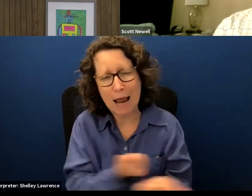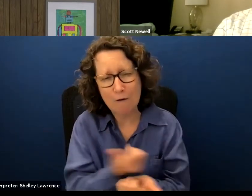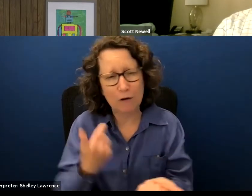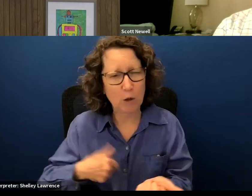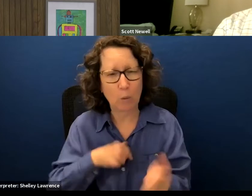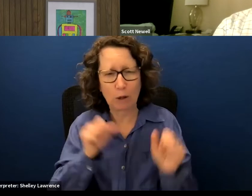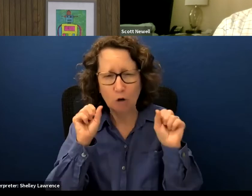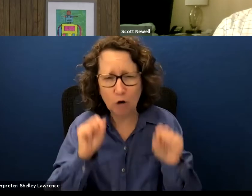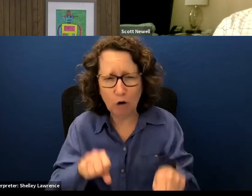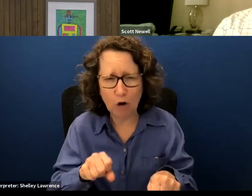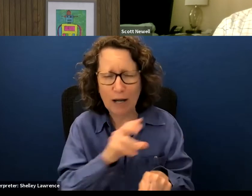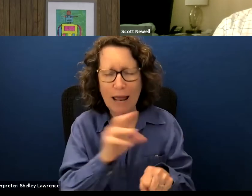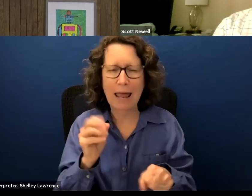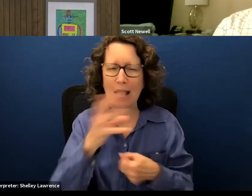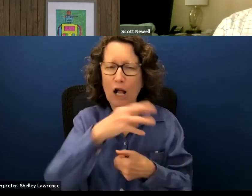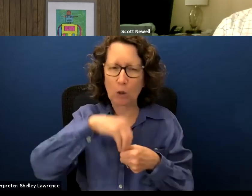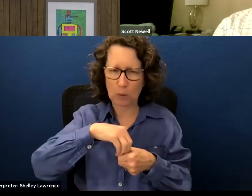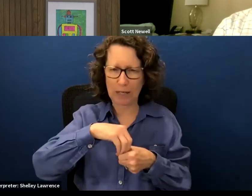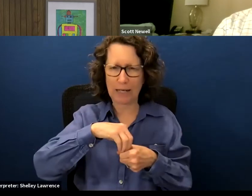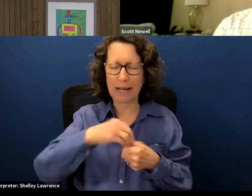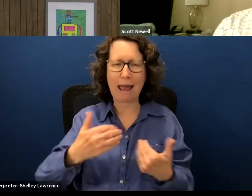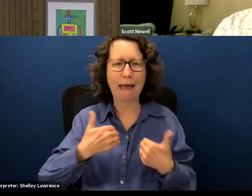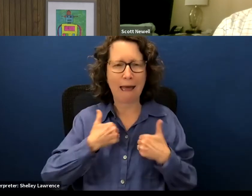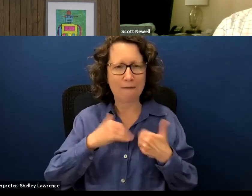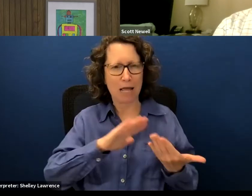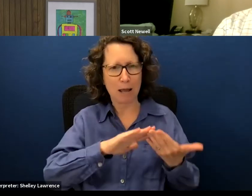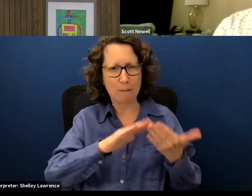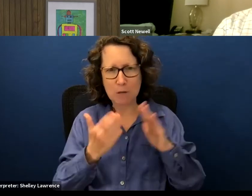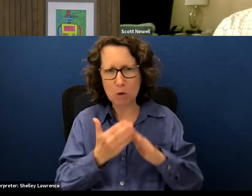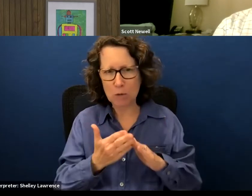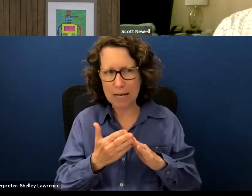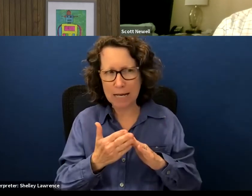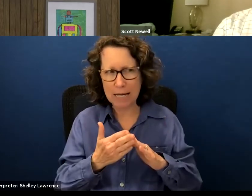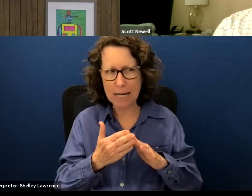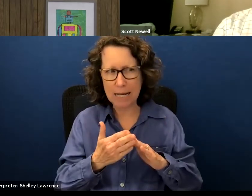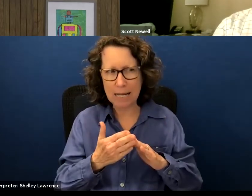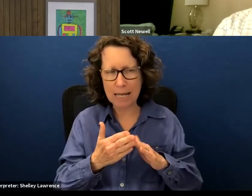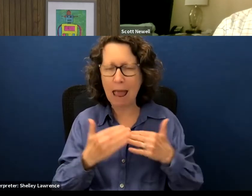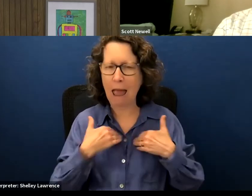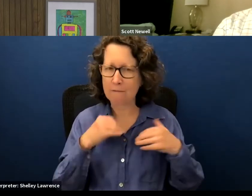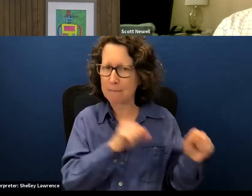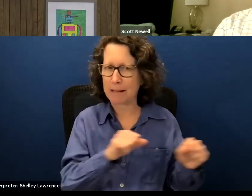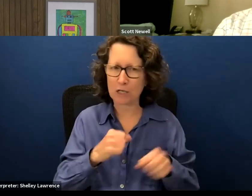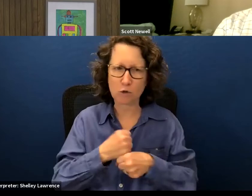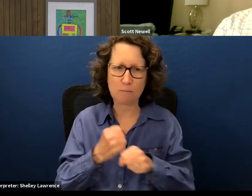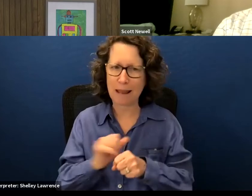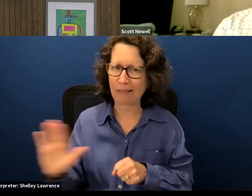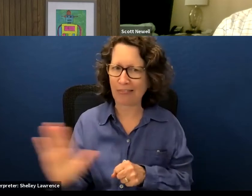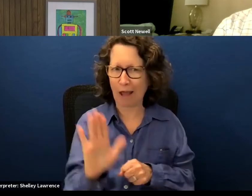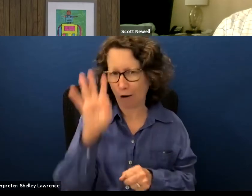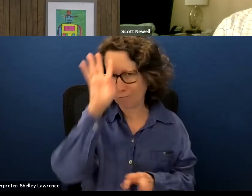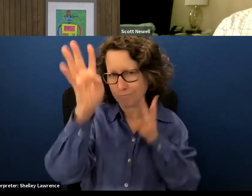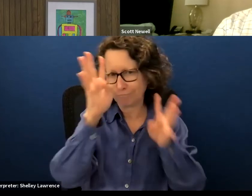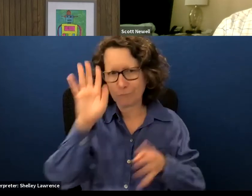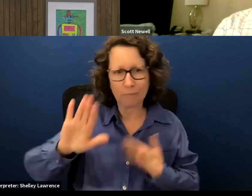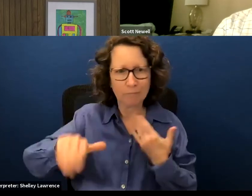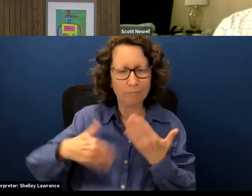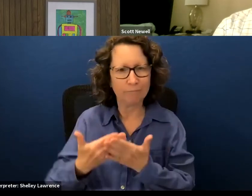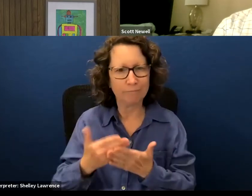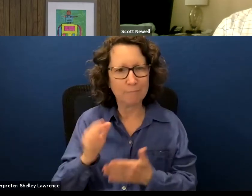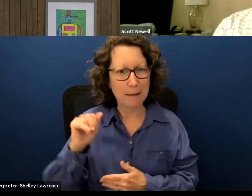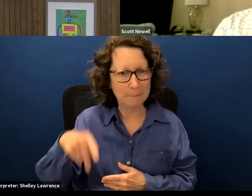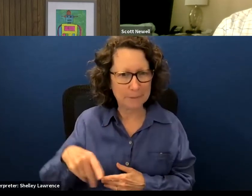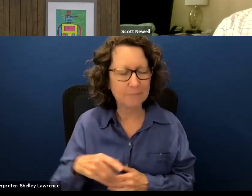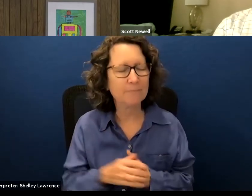could, and including, having the communities have the ability to make their own maps. One